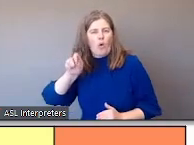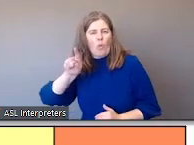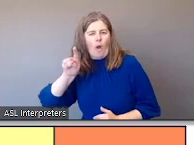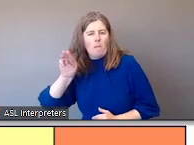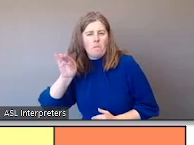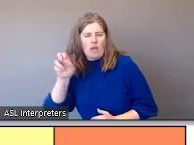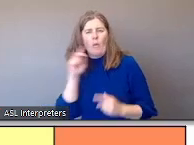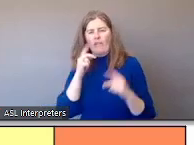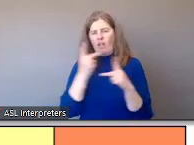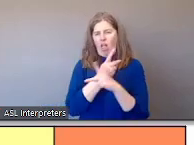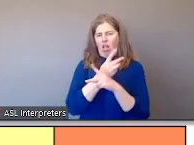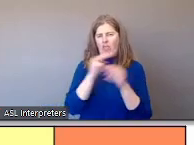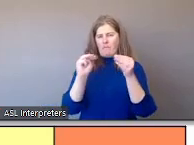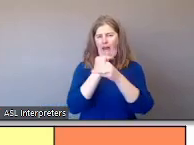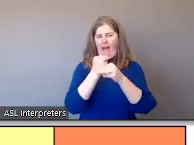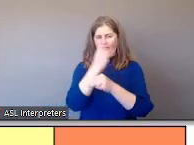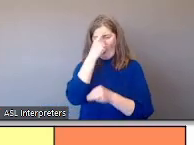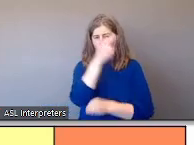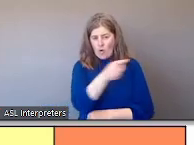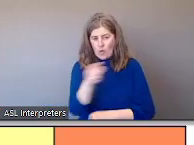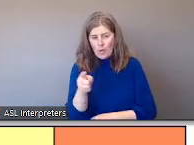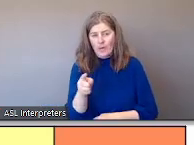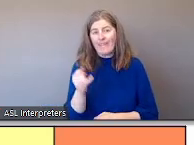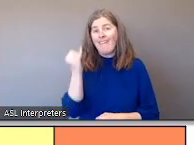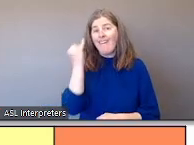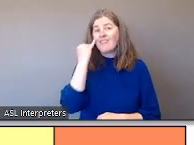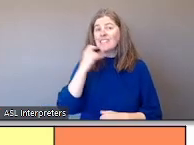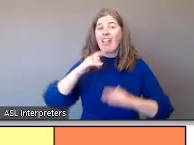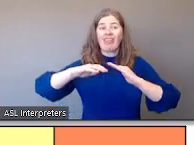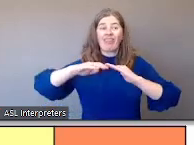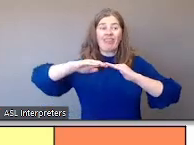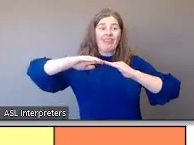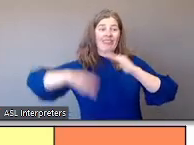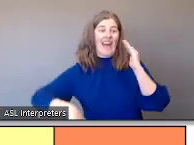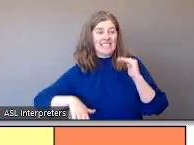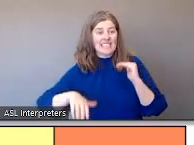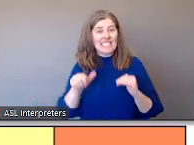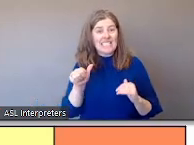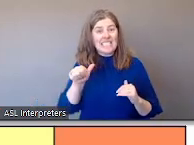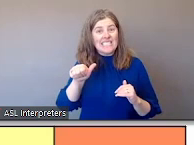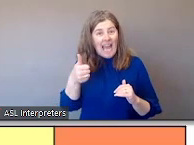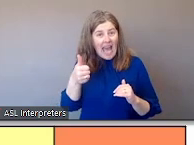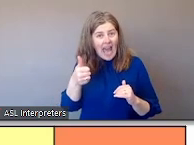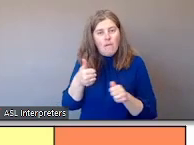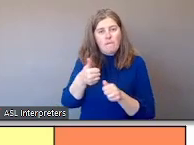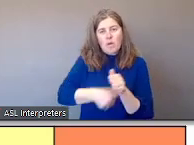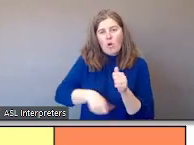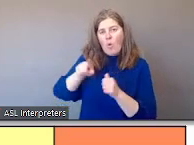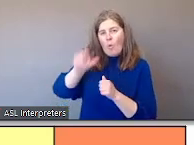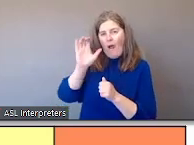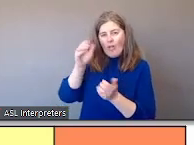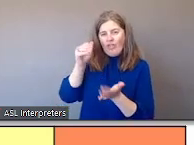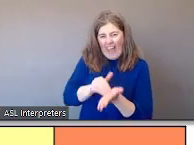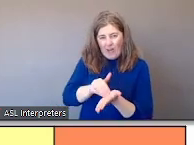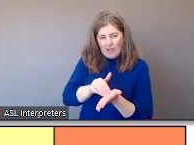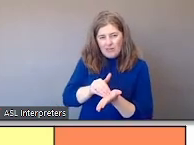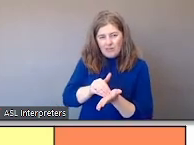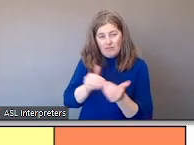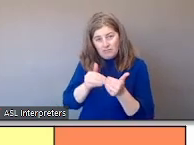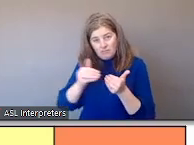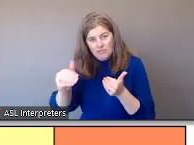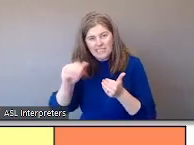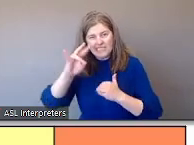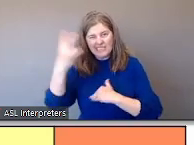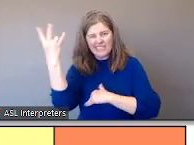you. So when they say less than 10 COVID admissions per 100,000 population over 7